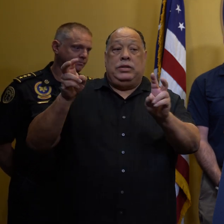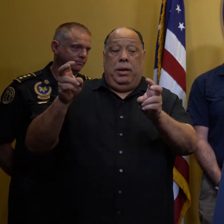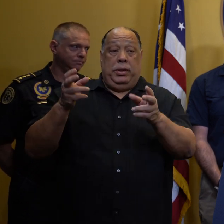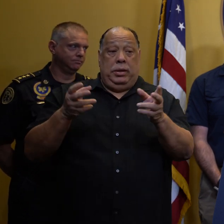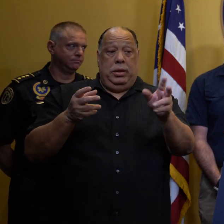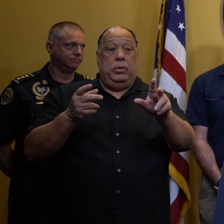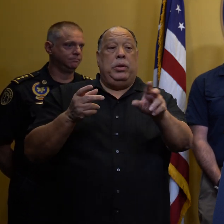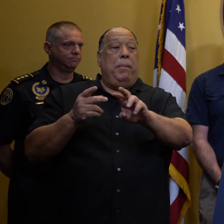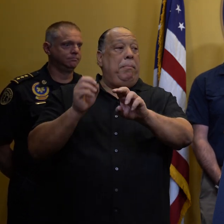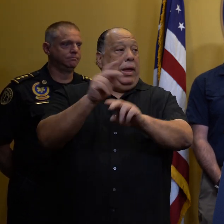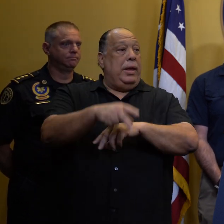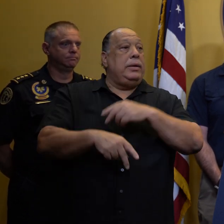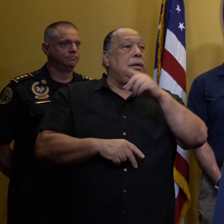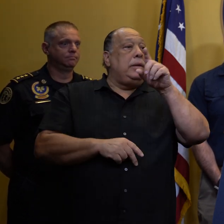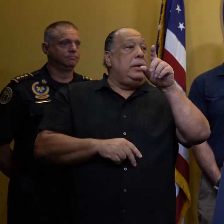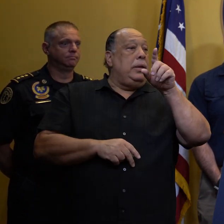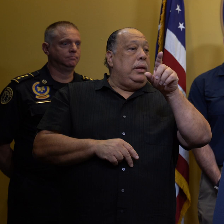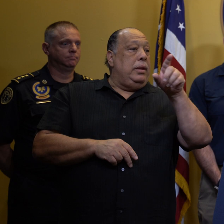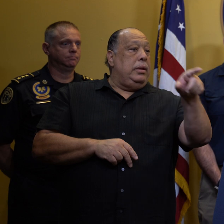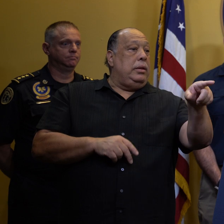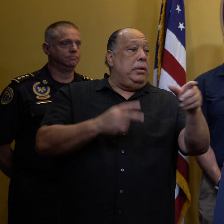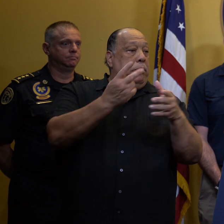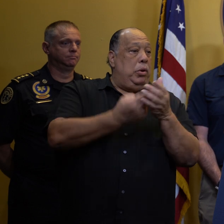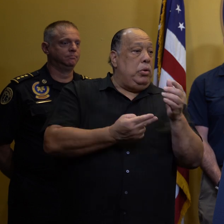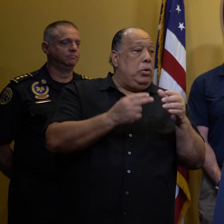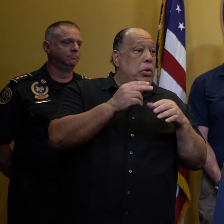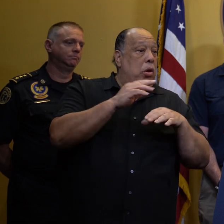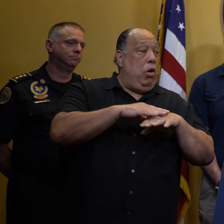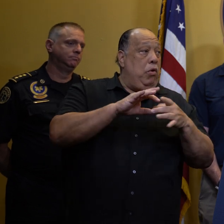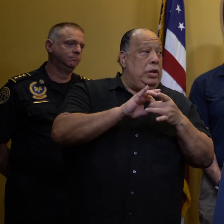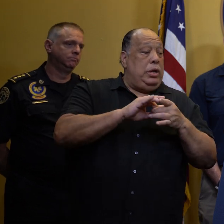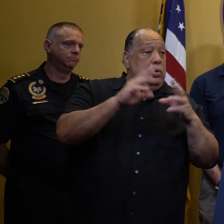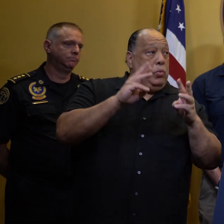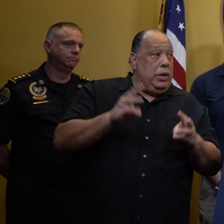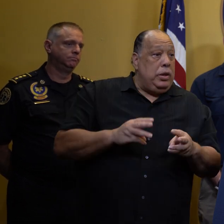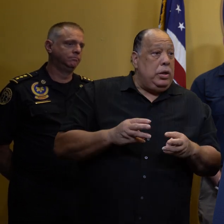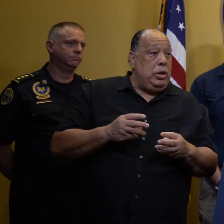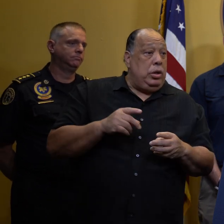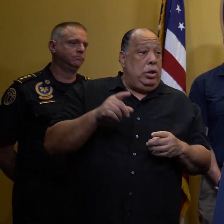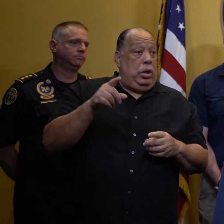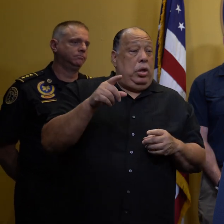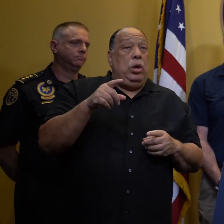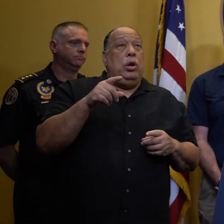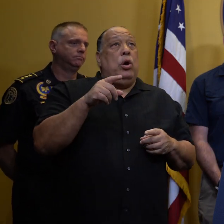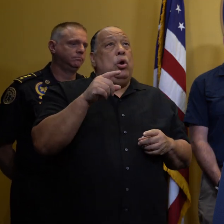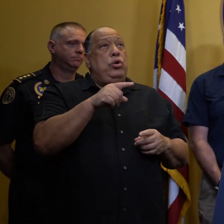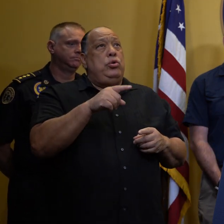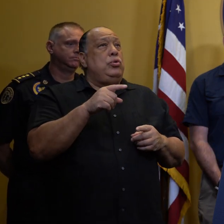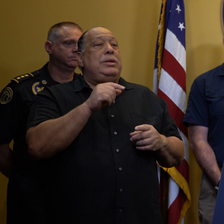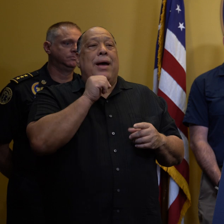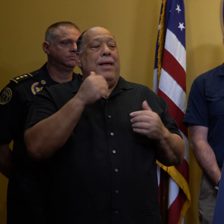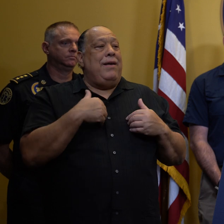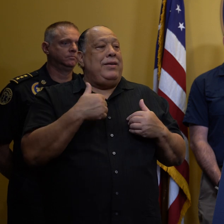you want to come back. Thank you. Fox 8? I have both, but on this, are you curtailing any activities